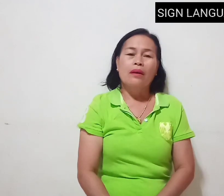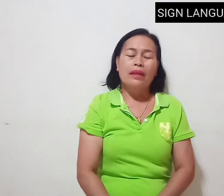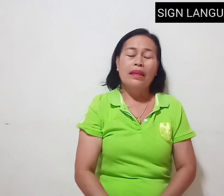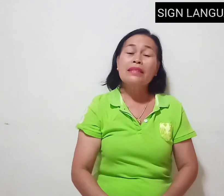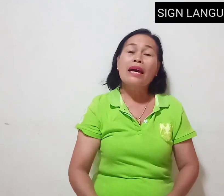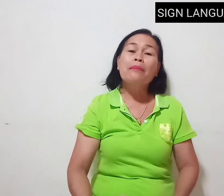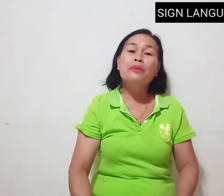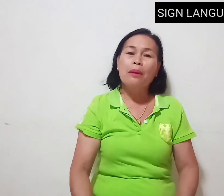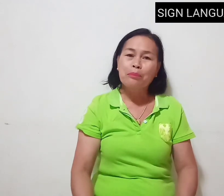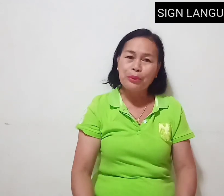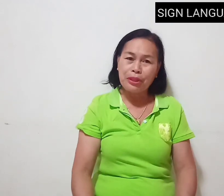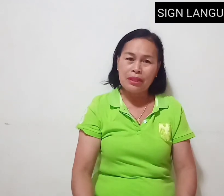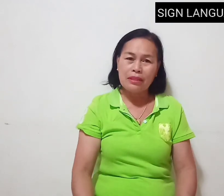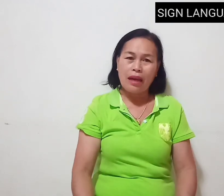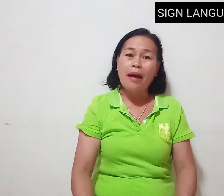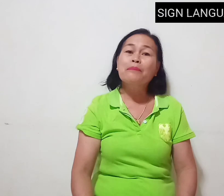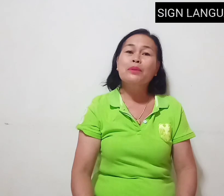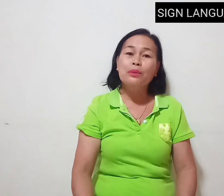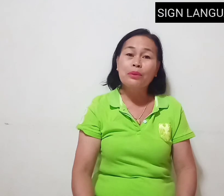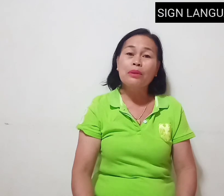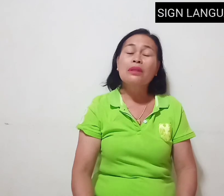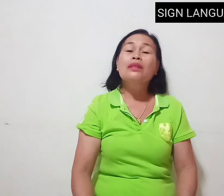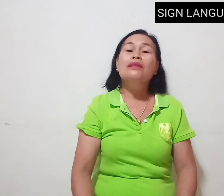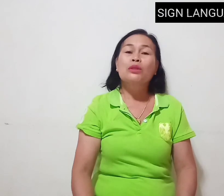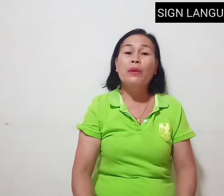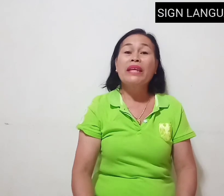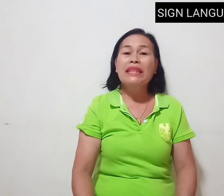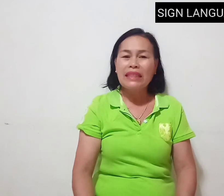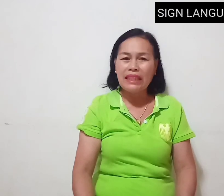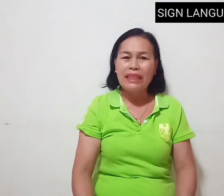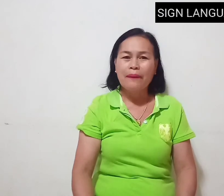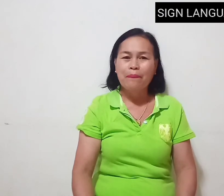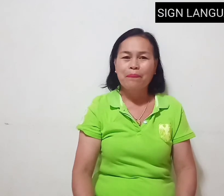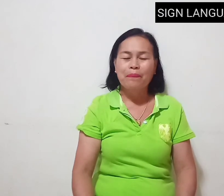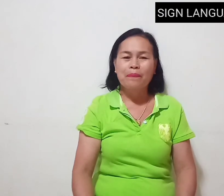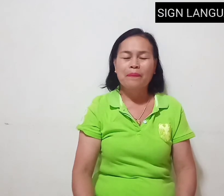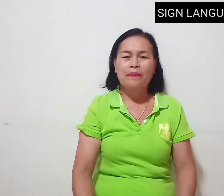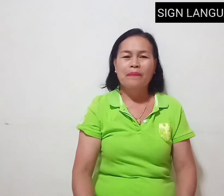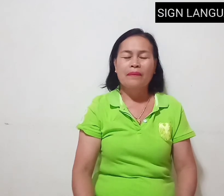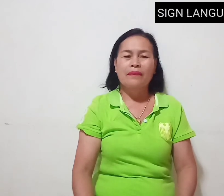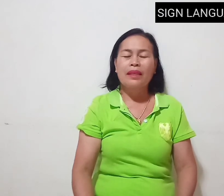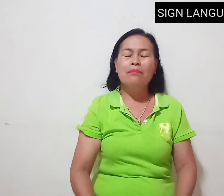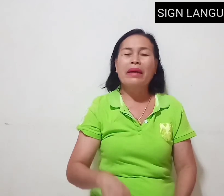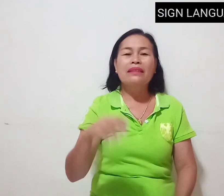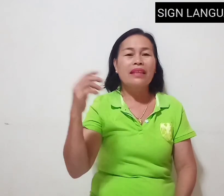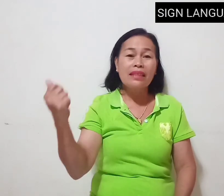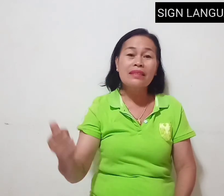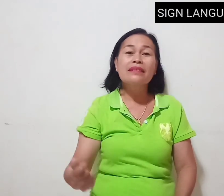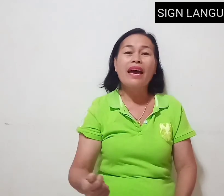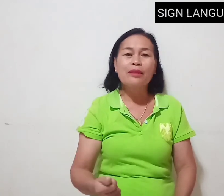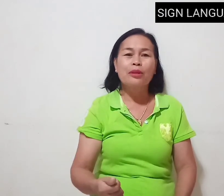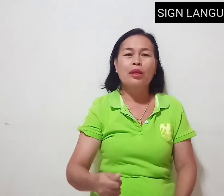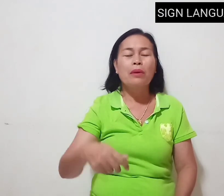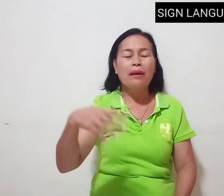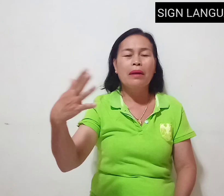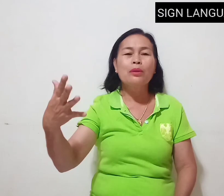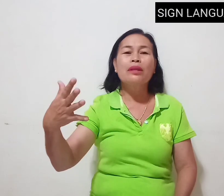Okay, let's have numbers up to 20. Then by tens dayon, ang makabalo na